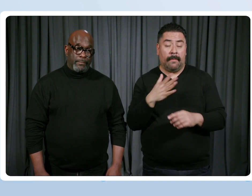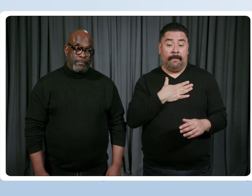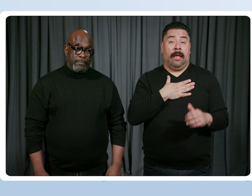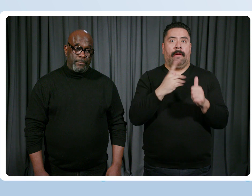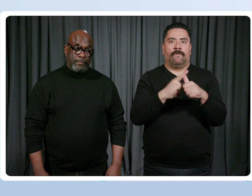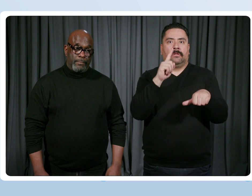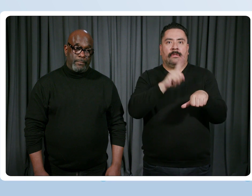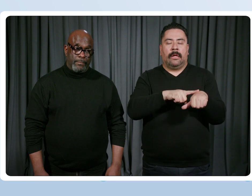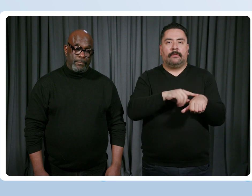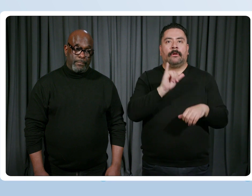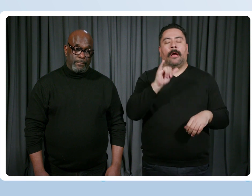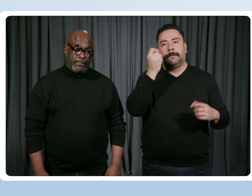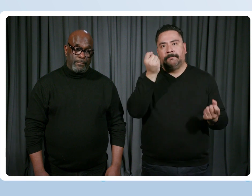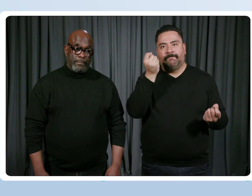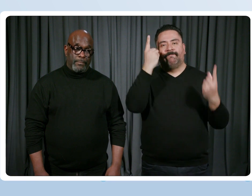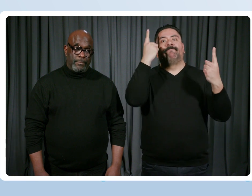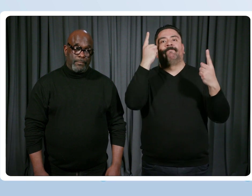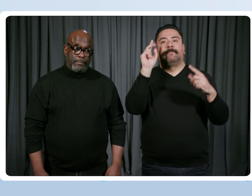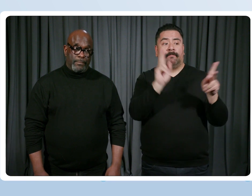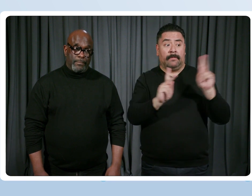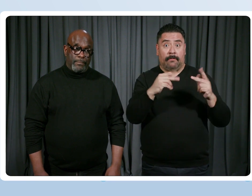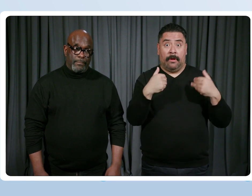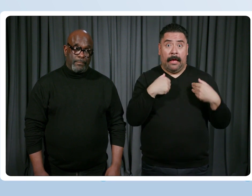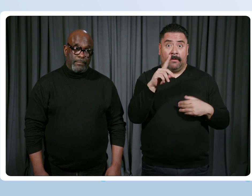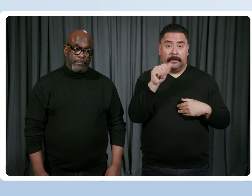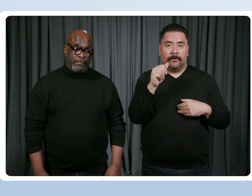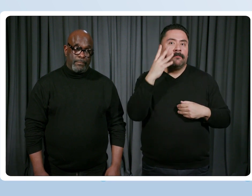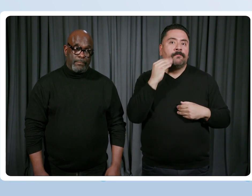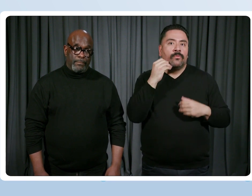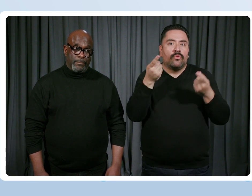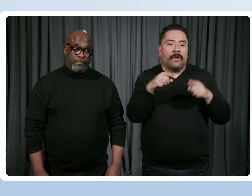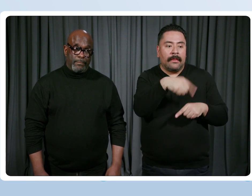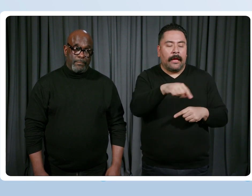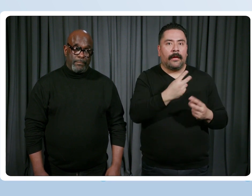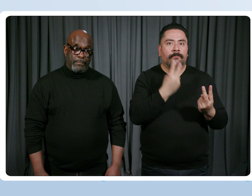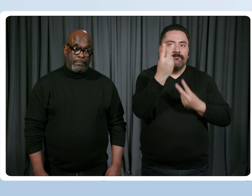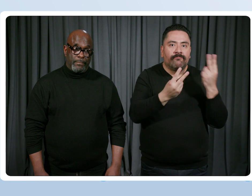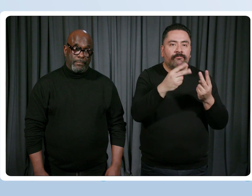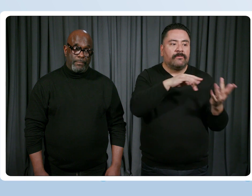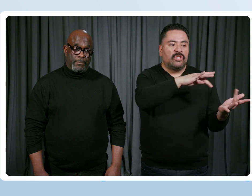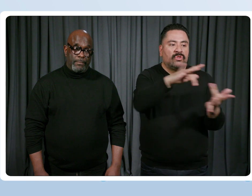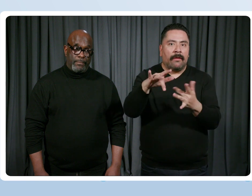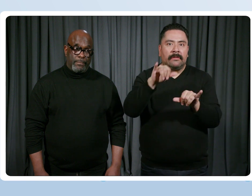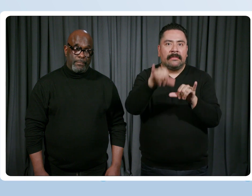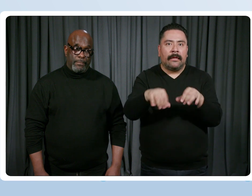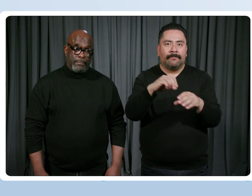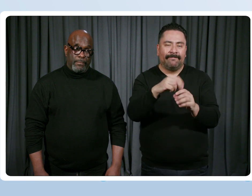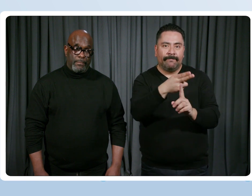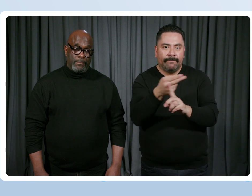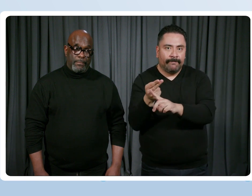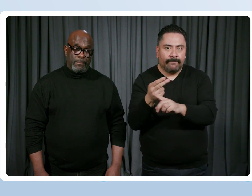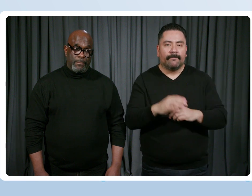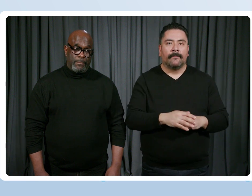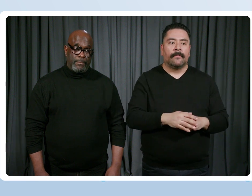really understood what people with disabilities deal with when they're traveling and staying in hotels. And